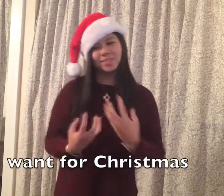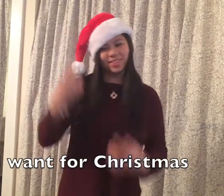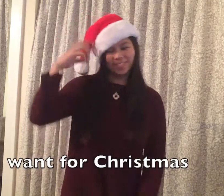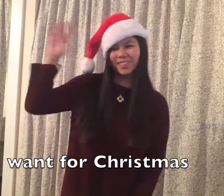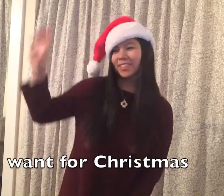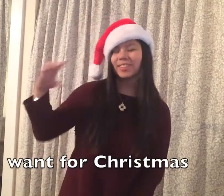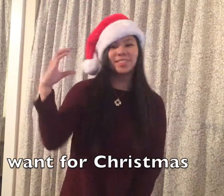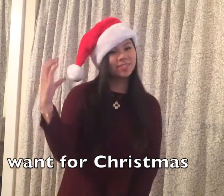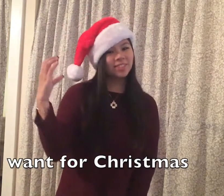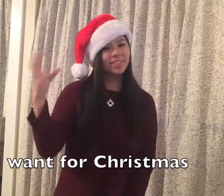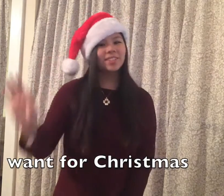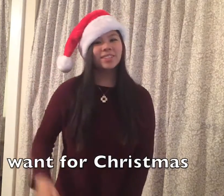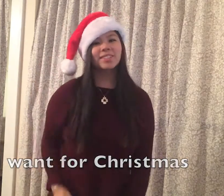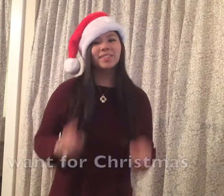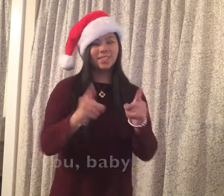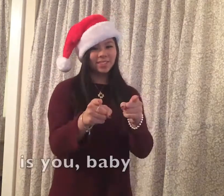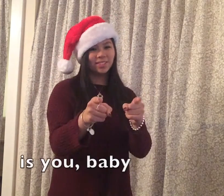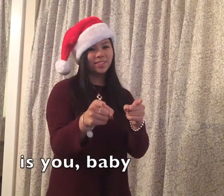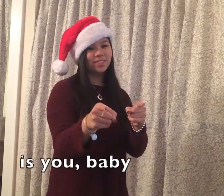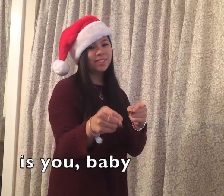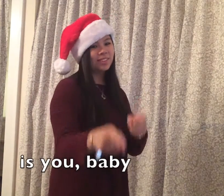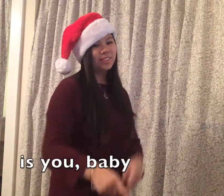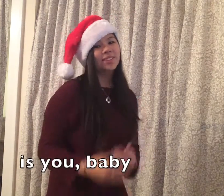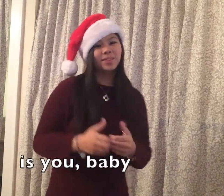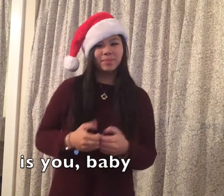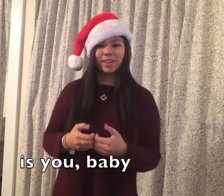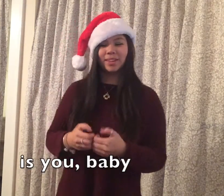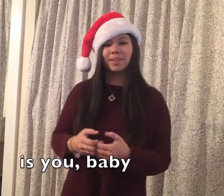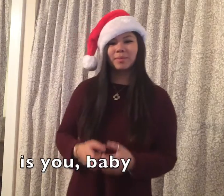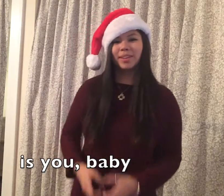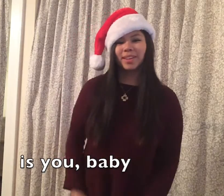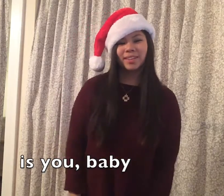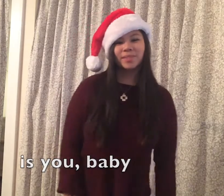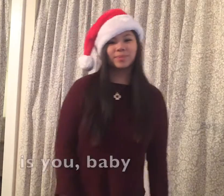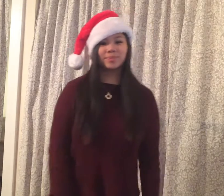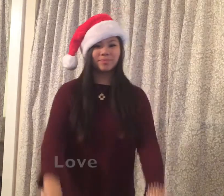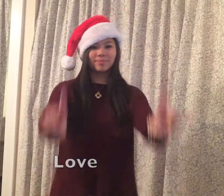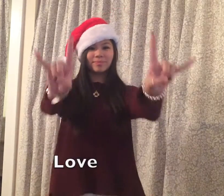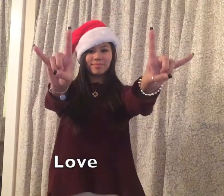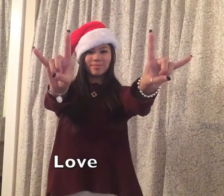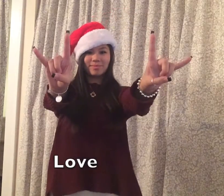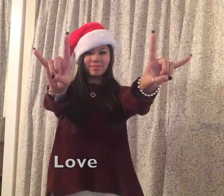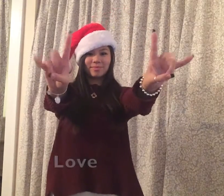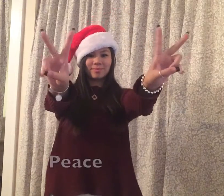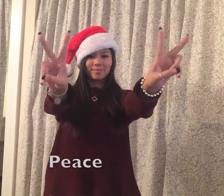I want for Christmas with you, baby All I want for